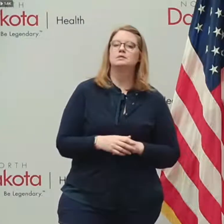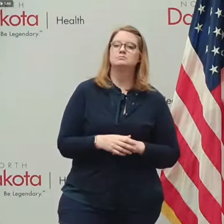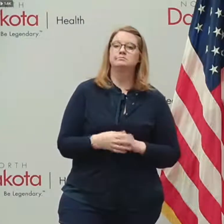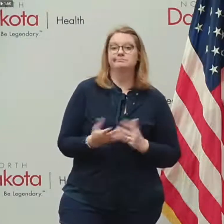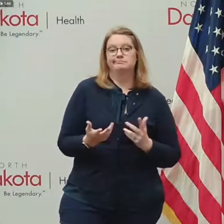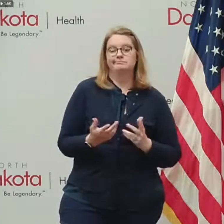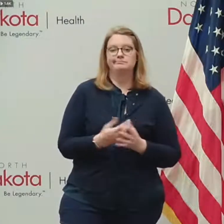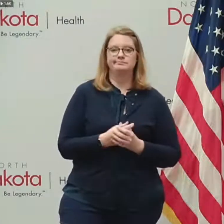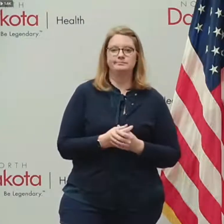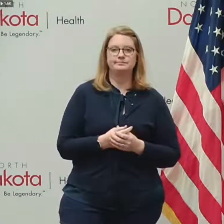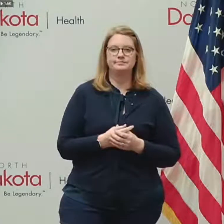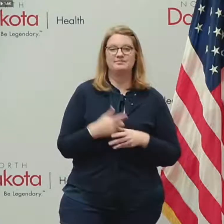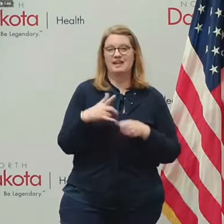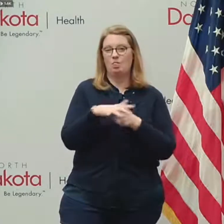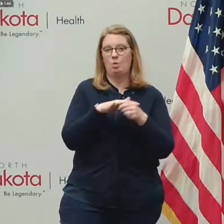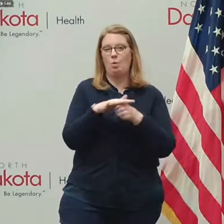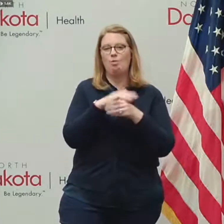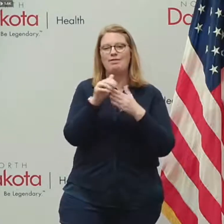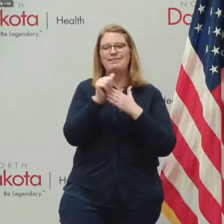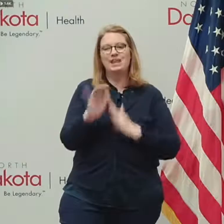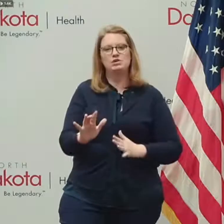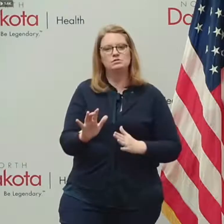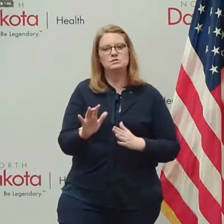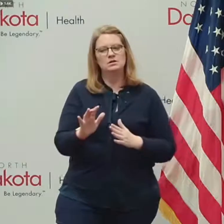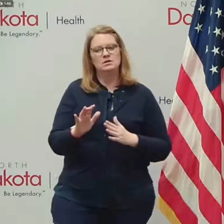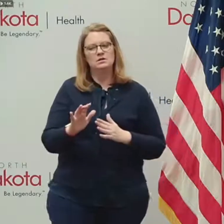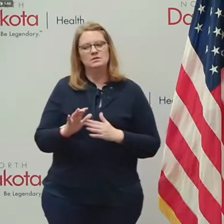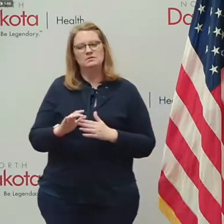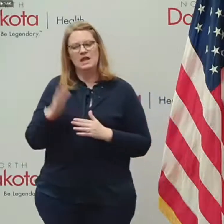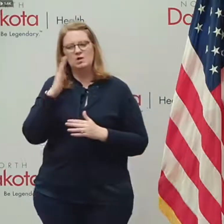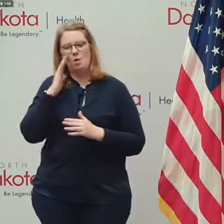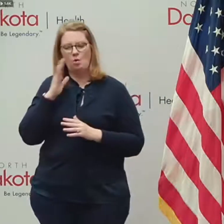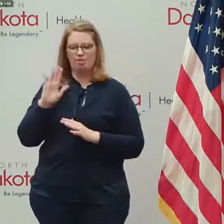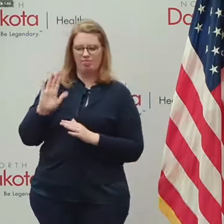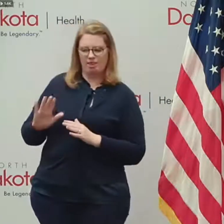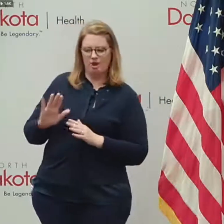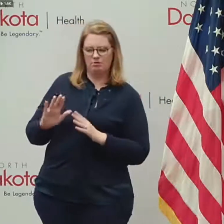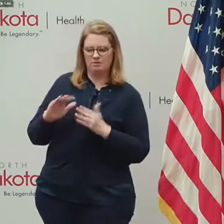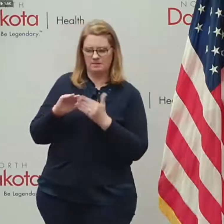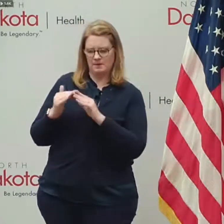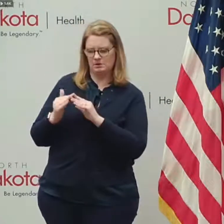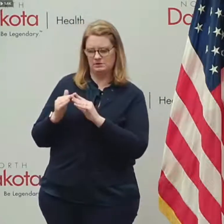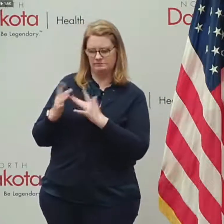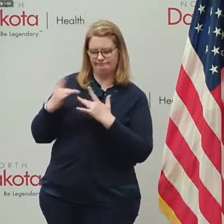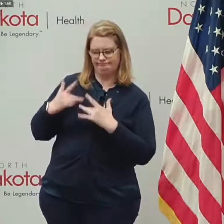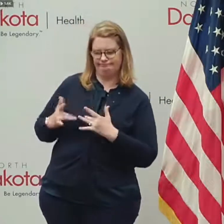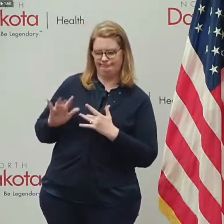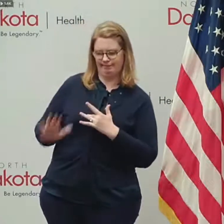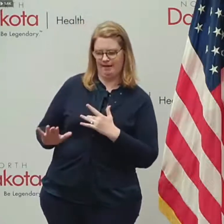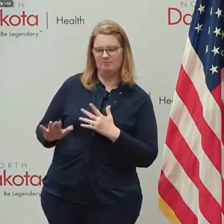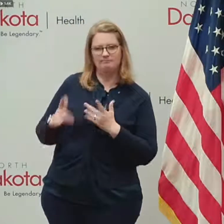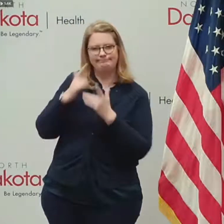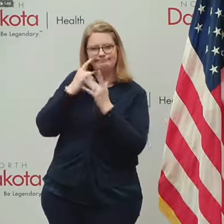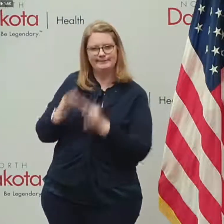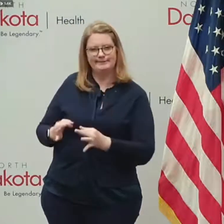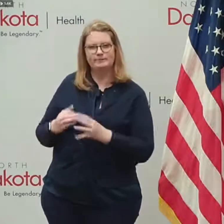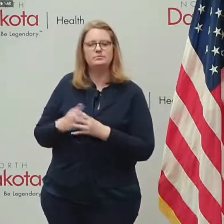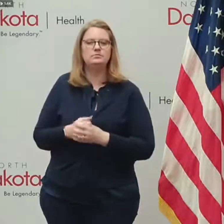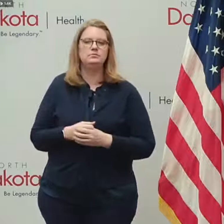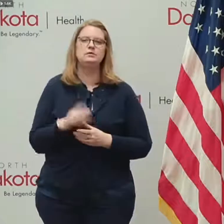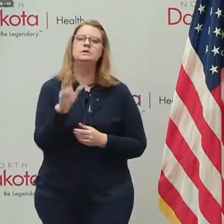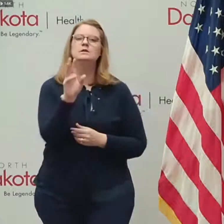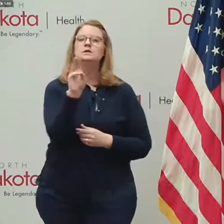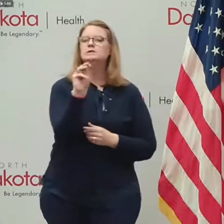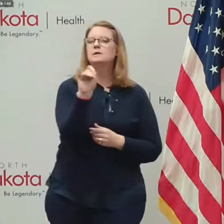so I think again local leaders are going to know best. And I really have enjoyed the mayor's call, because mayors can